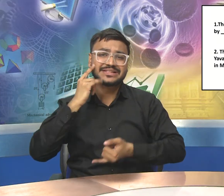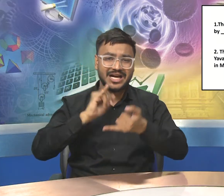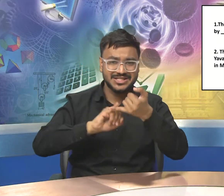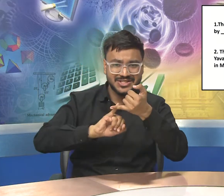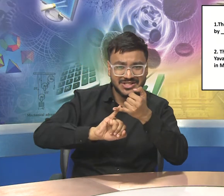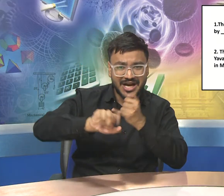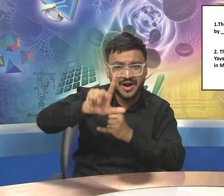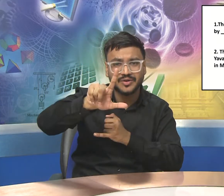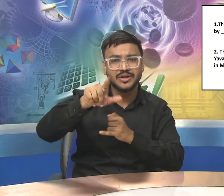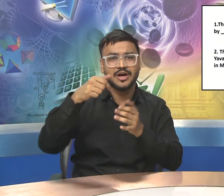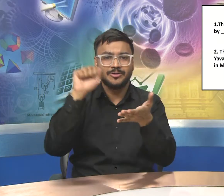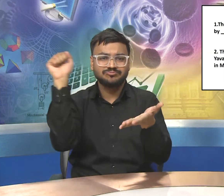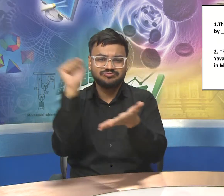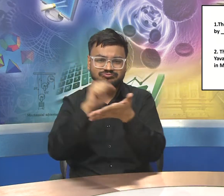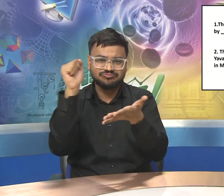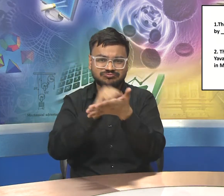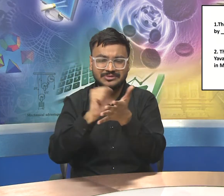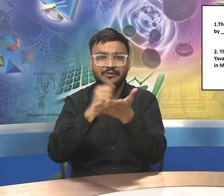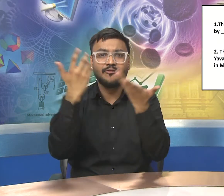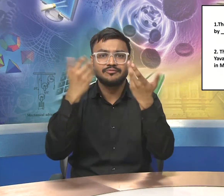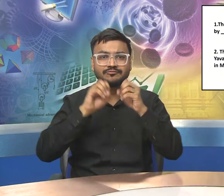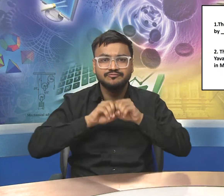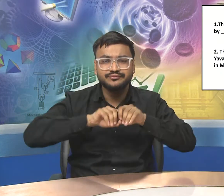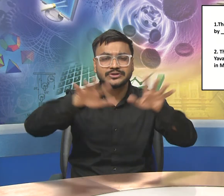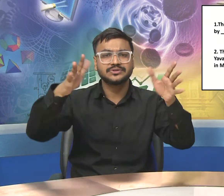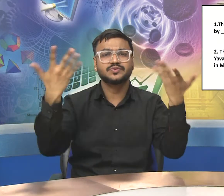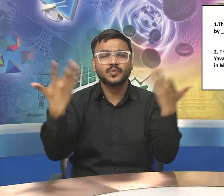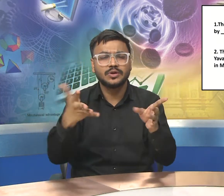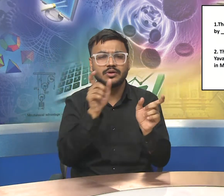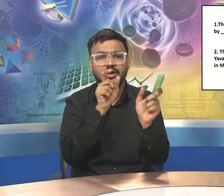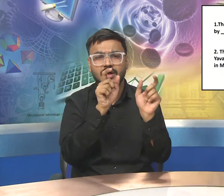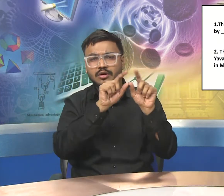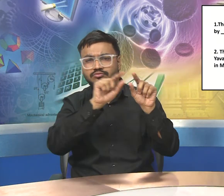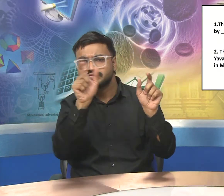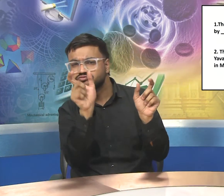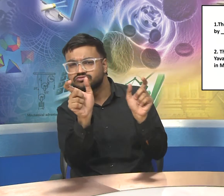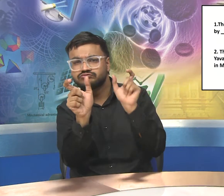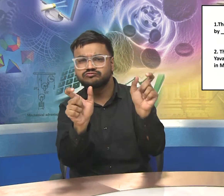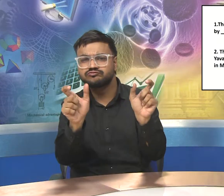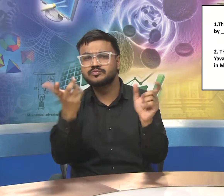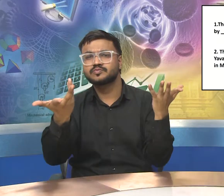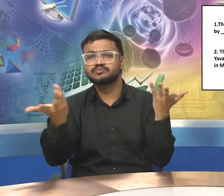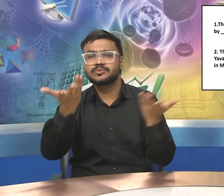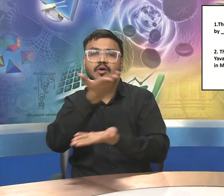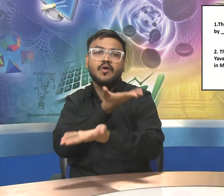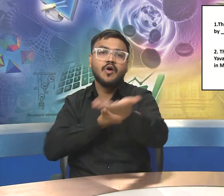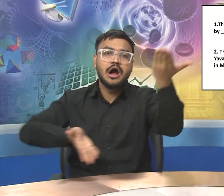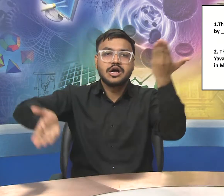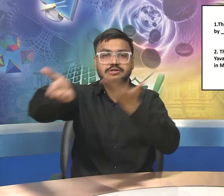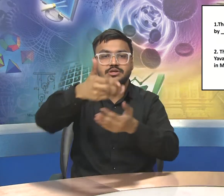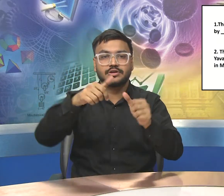fill-ups. The first dictionary of ISL was published in dash by dash.